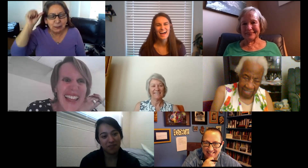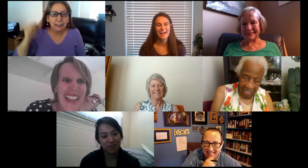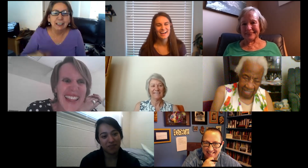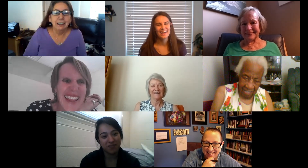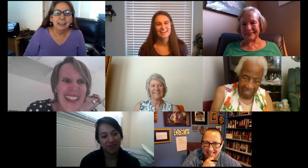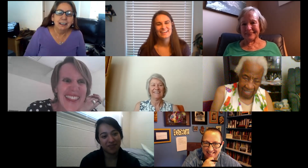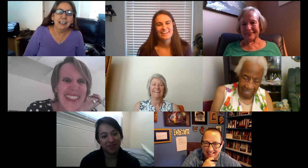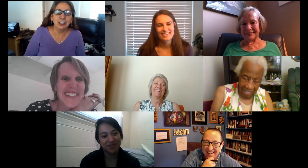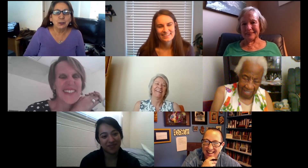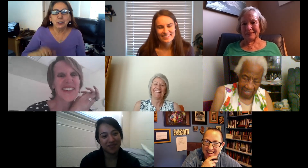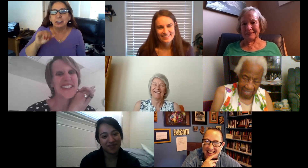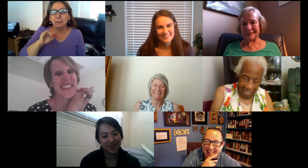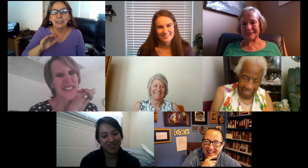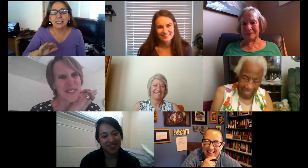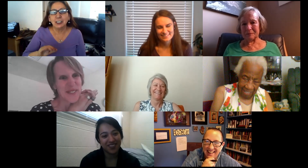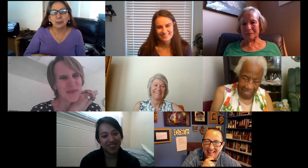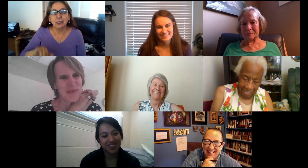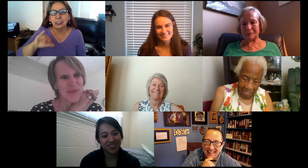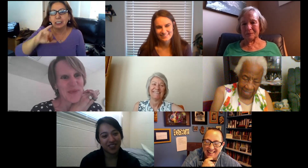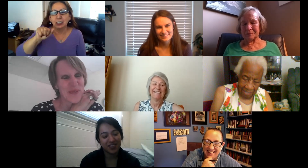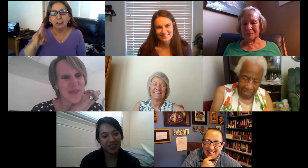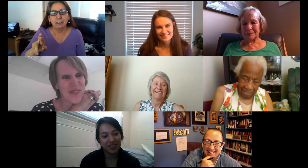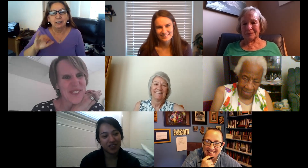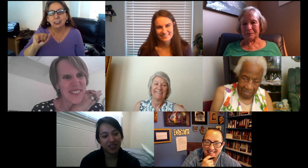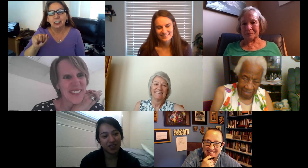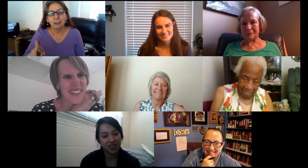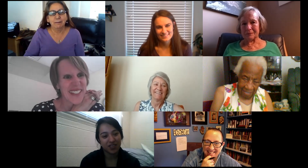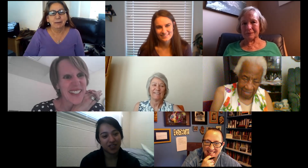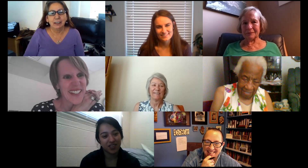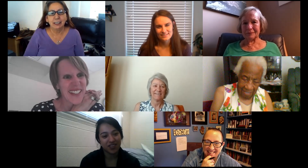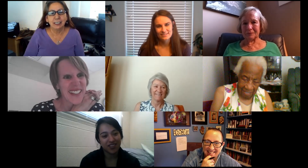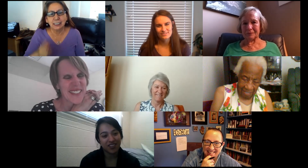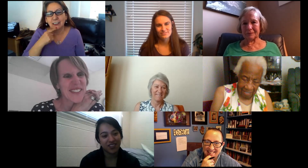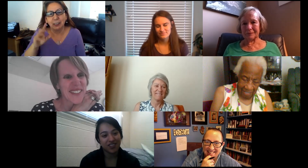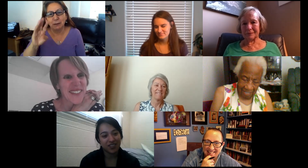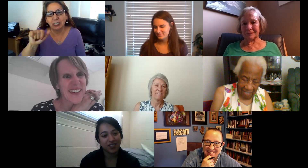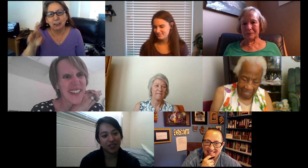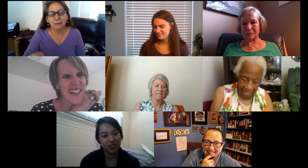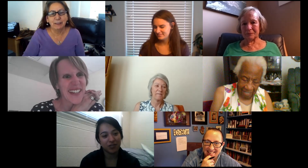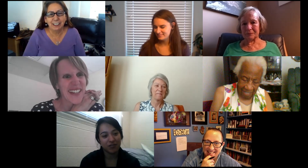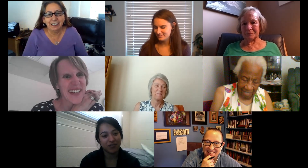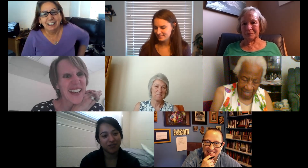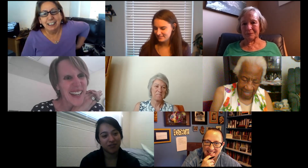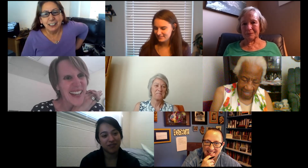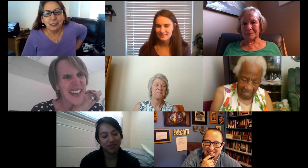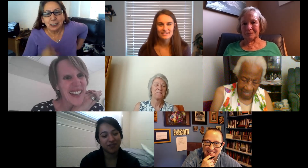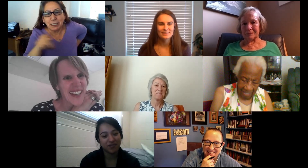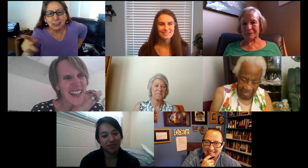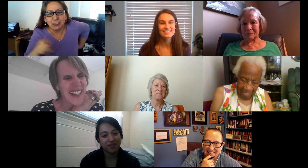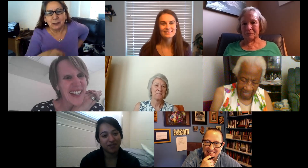stubborn. And Junior, my son Junior is just JR. You just call him JR. So it depends on you,